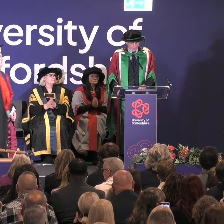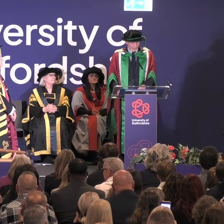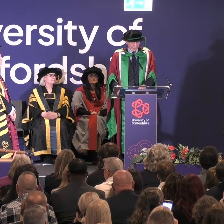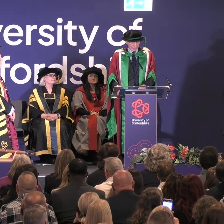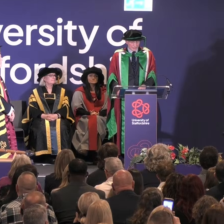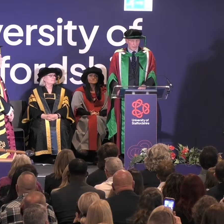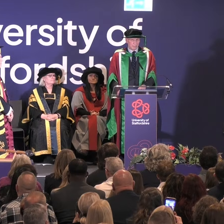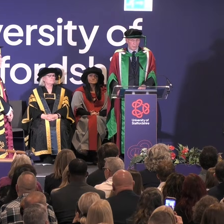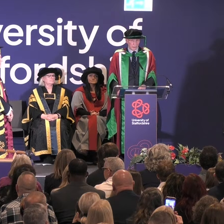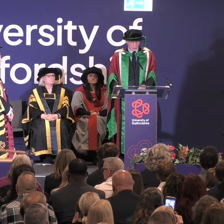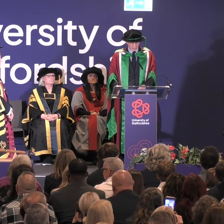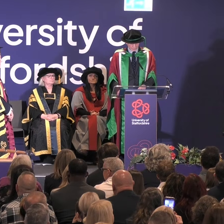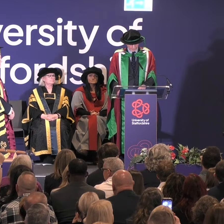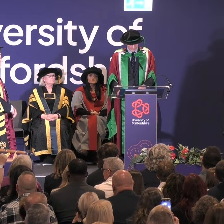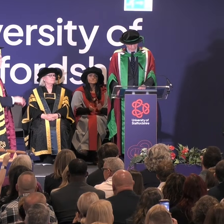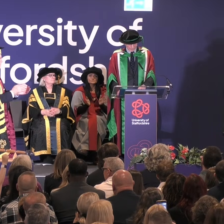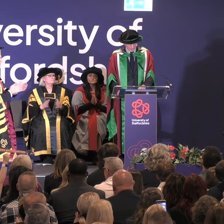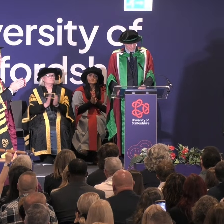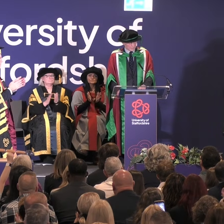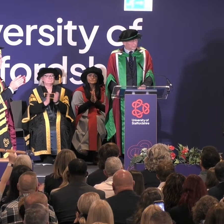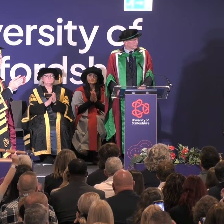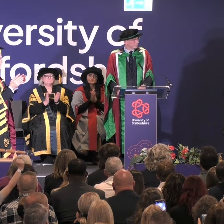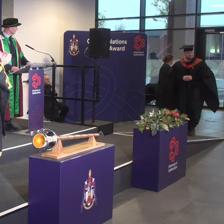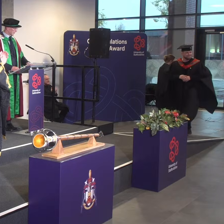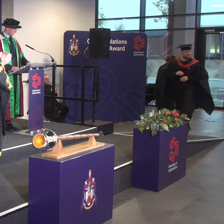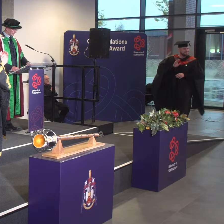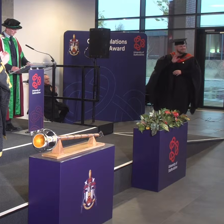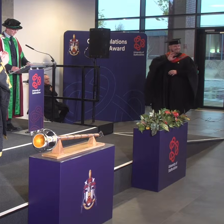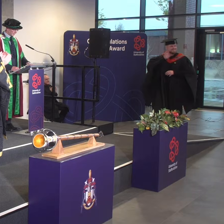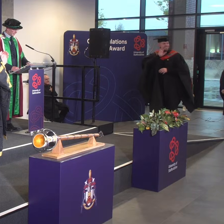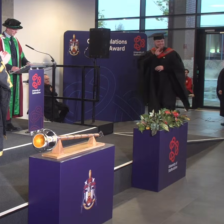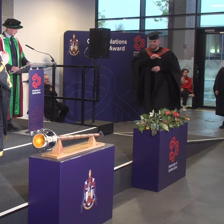William Alexander Poynton.